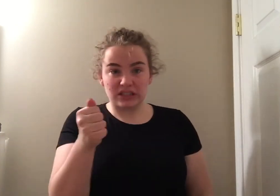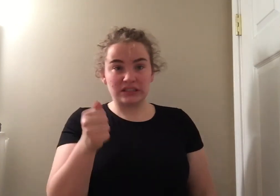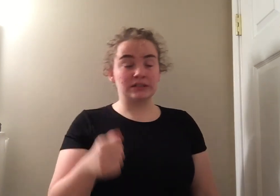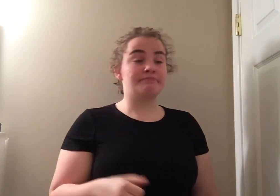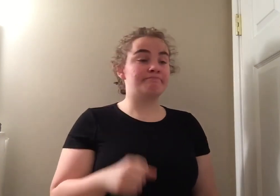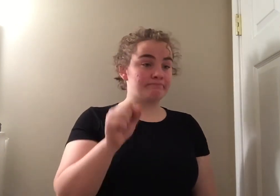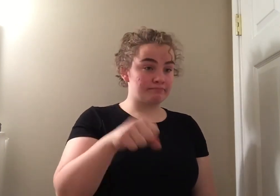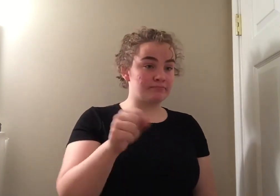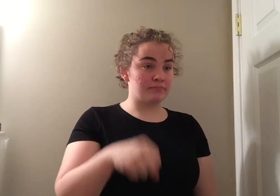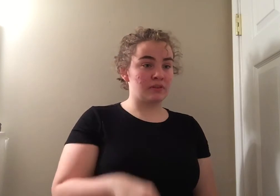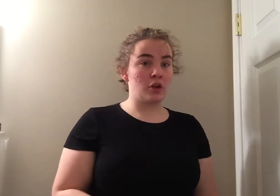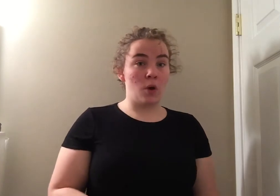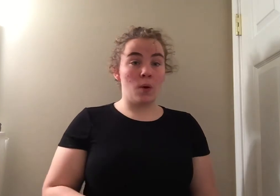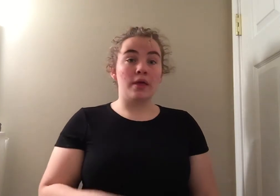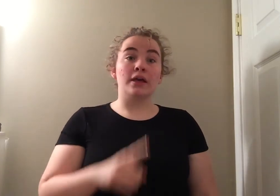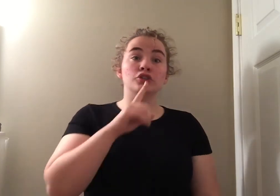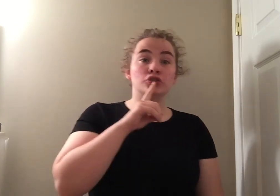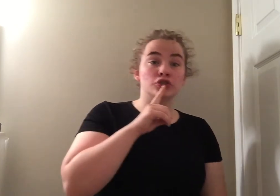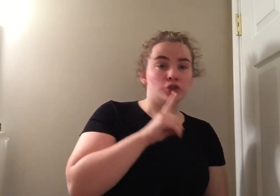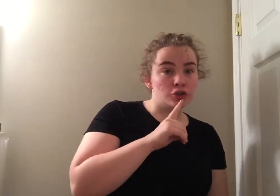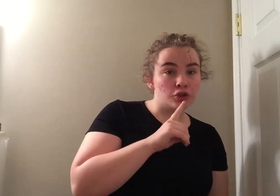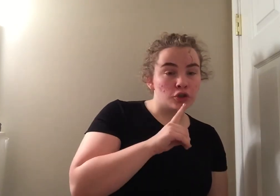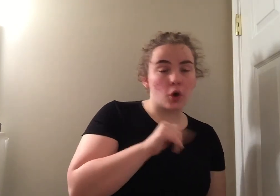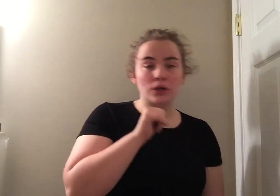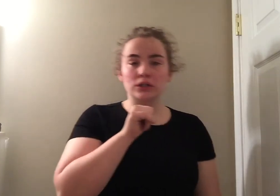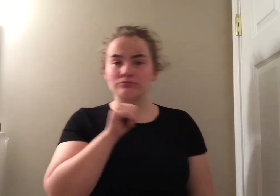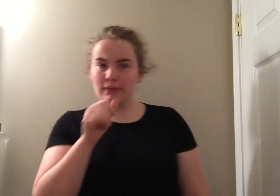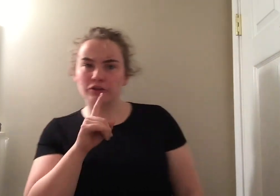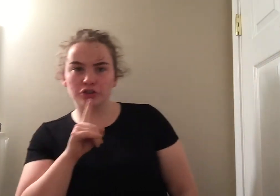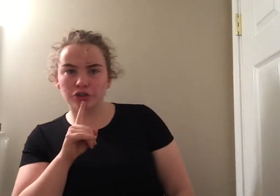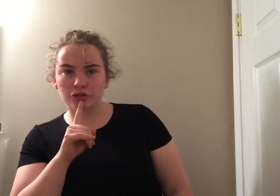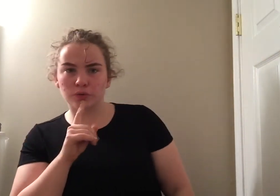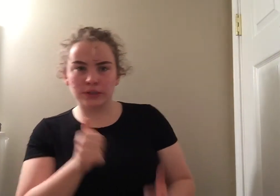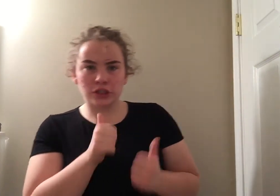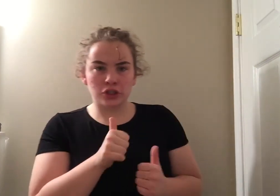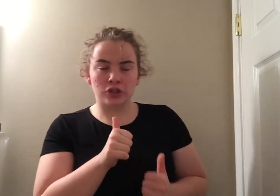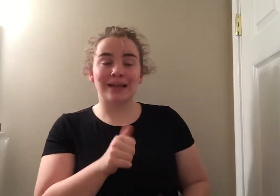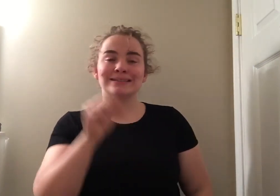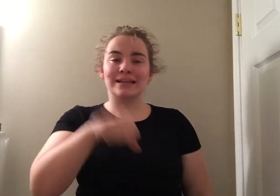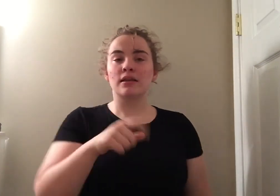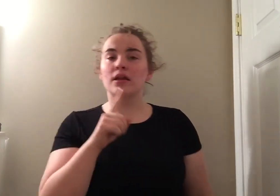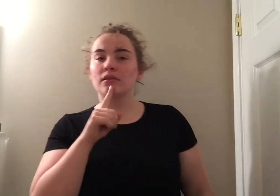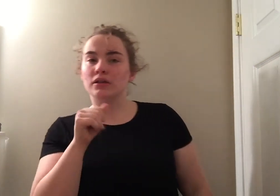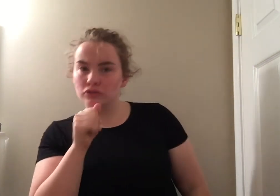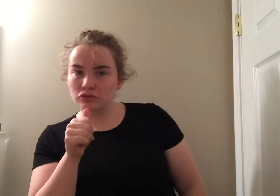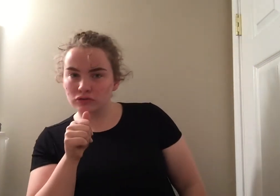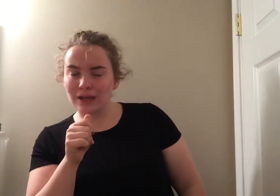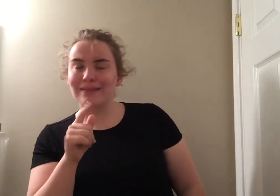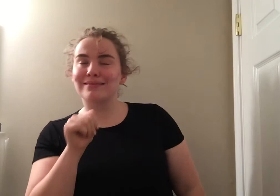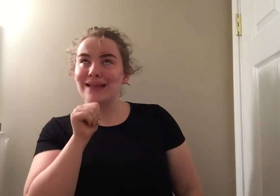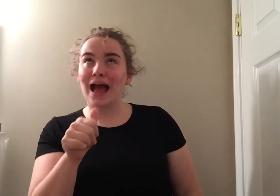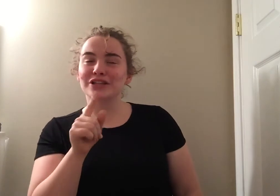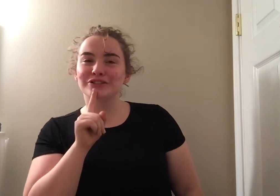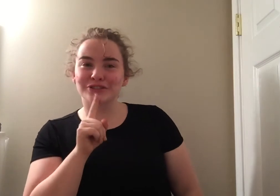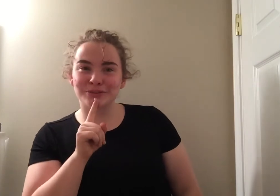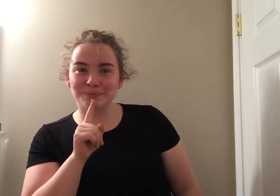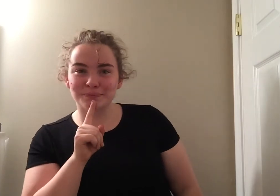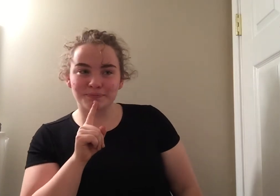Unsure, exactly. So then it said Lily spent more time than usual in the uncooperative chair. Okay, so what might that